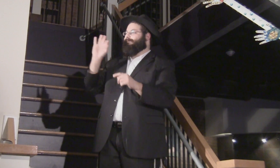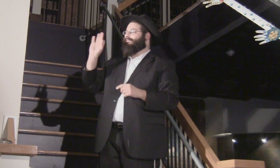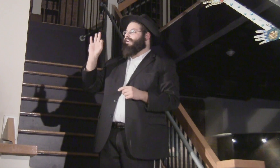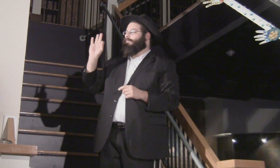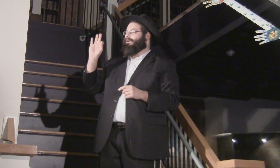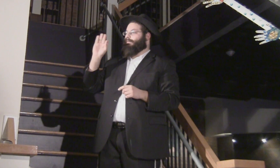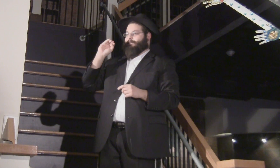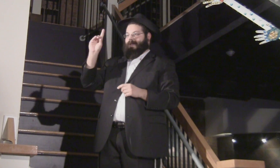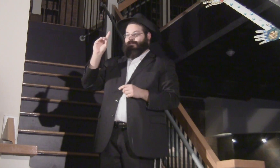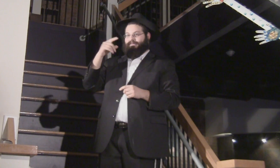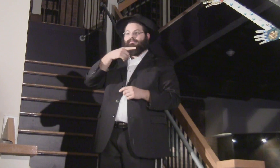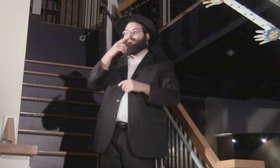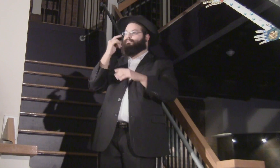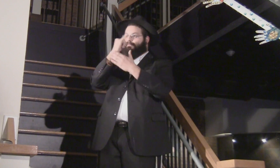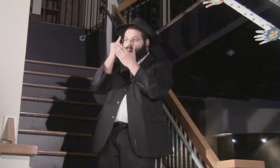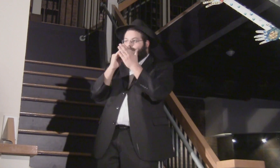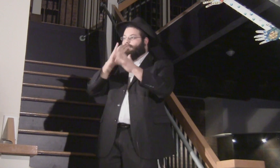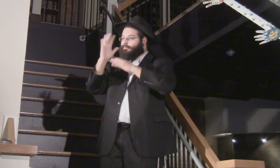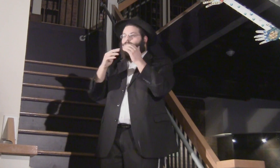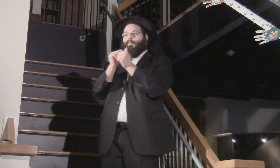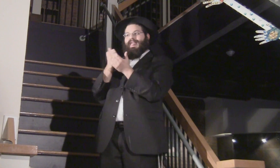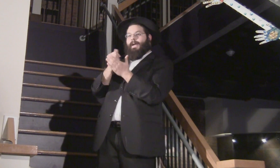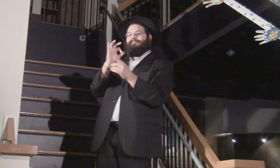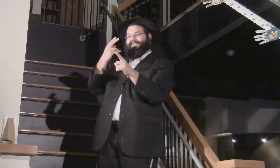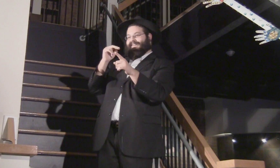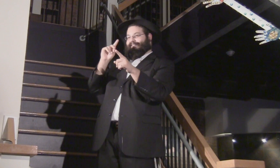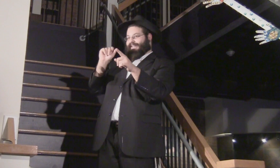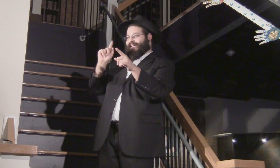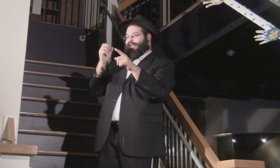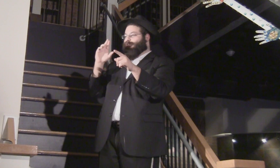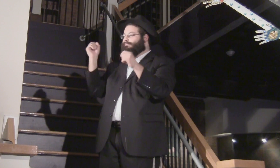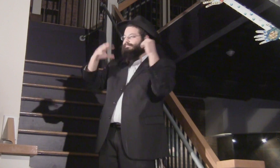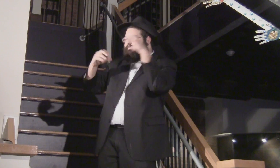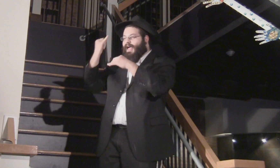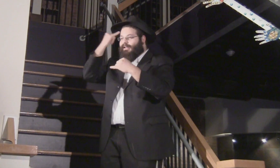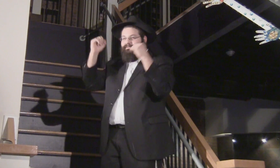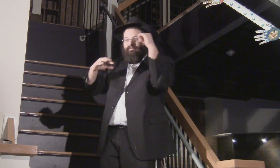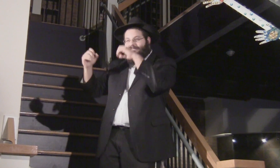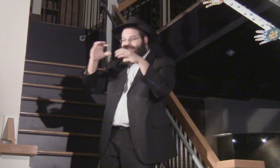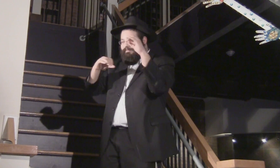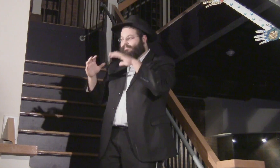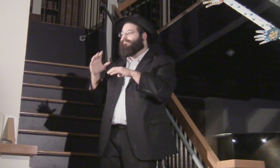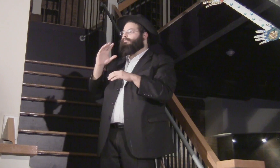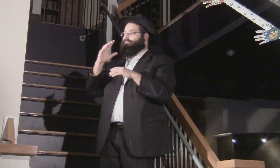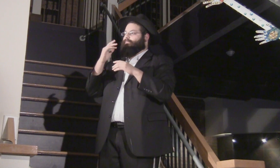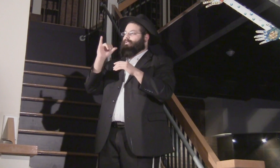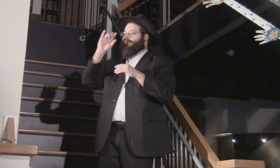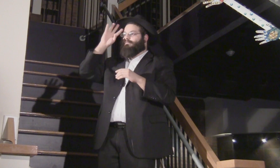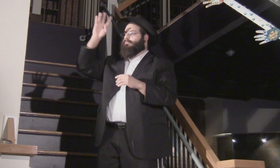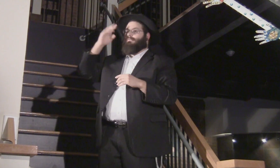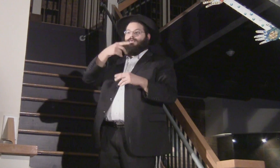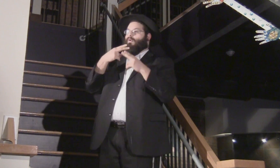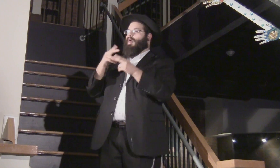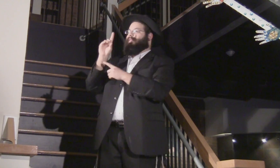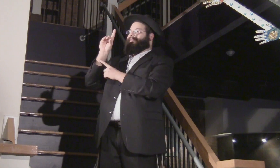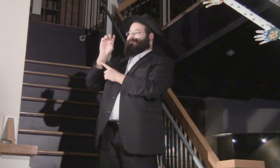Mansfield. She's from Frederick, Maryland. And also Hinda Kasher. They got together and thought of all